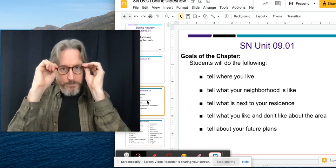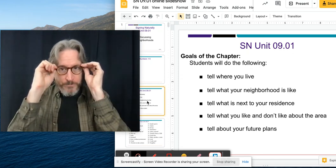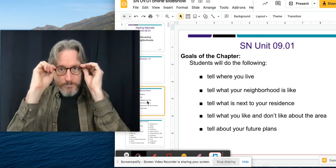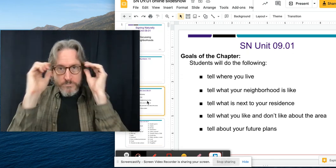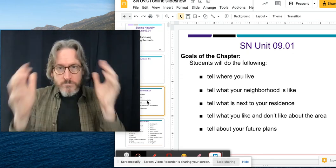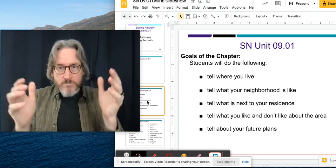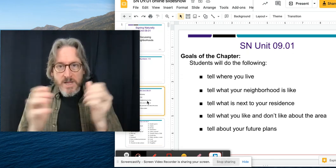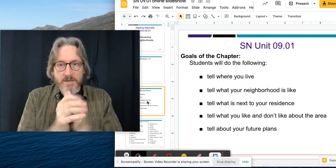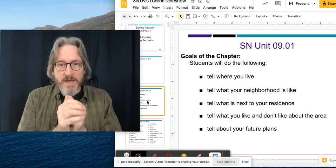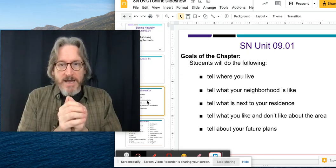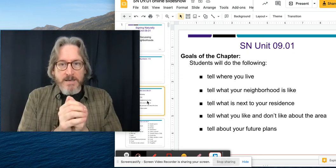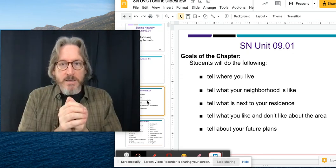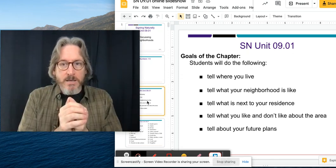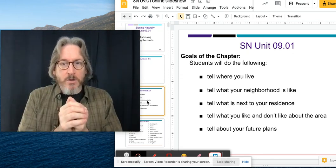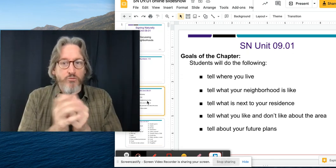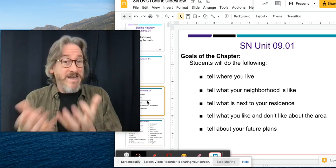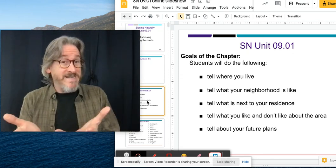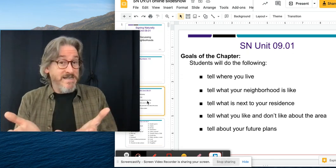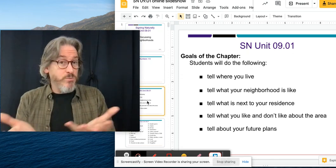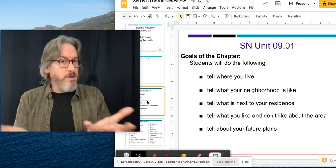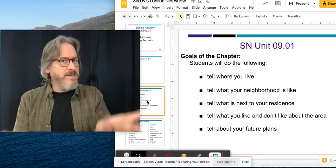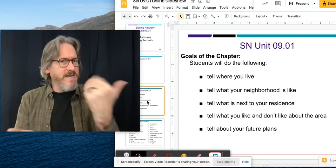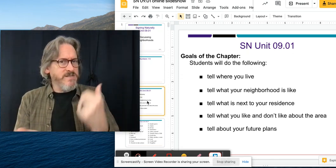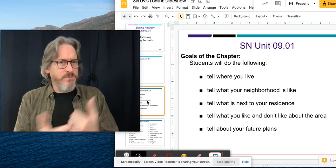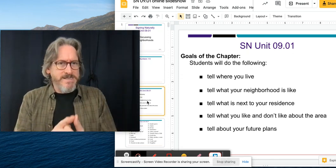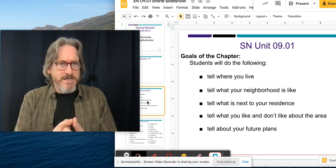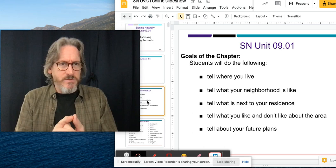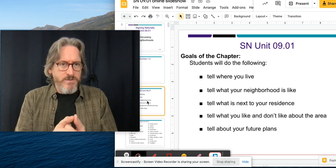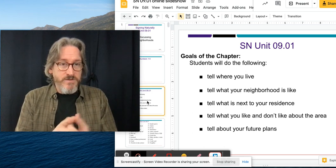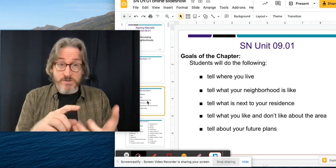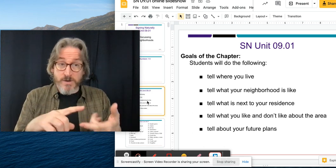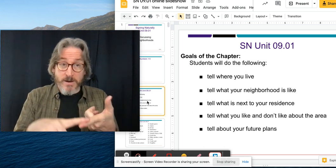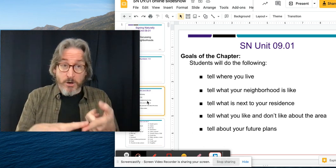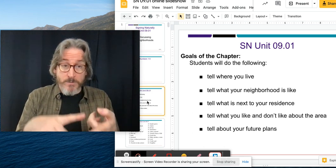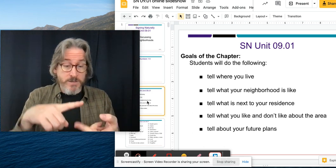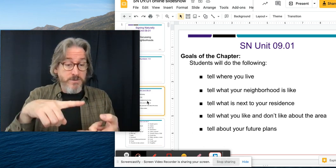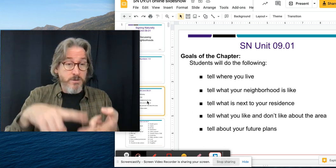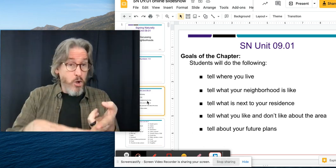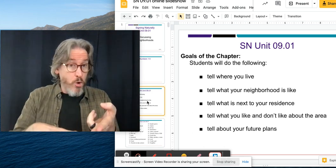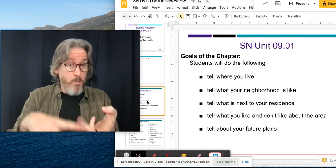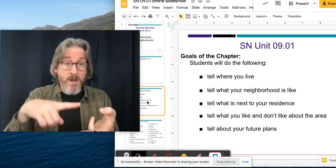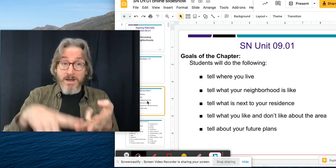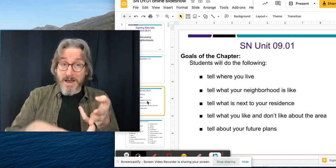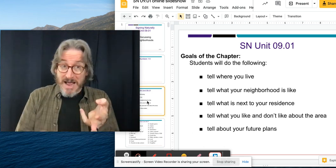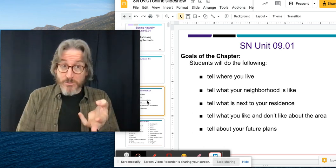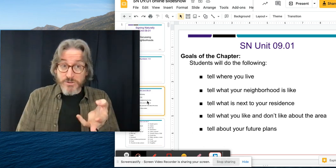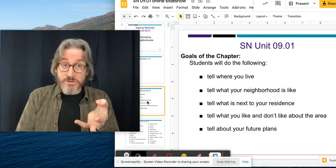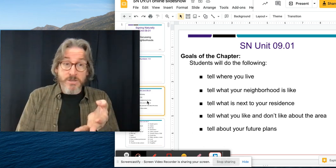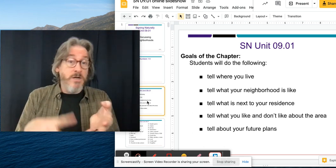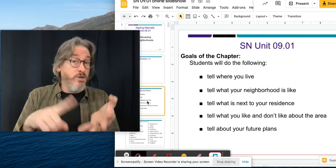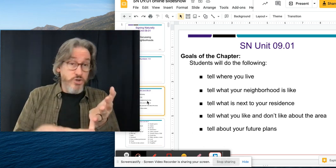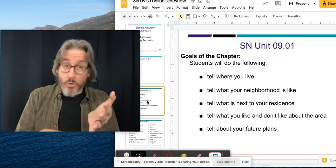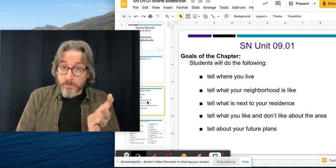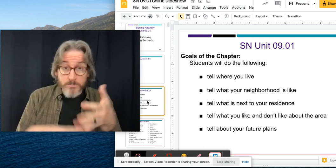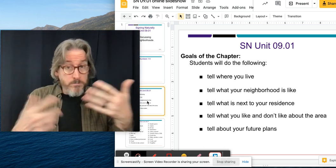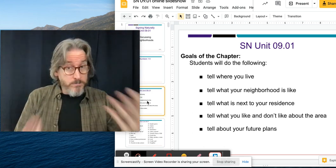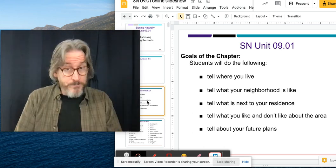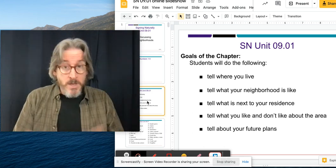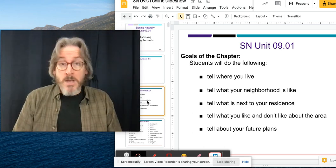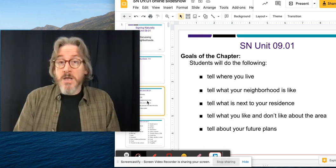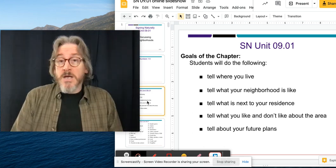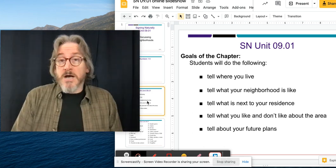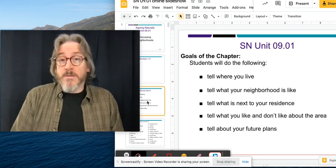neighborhood. And then residence. What are the signs for residence that we used, right? Apartment, home, house,